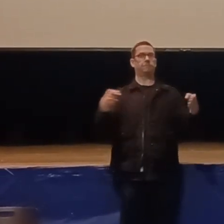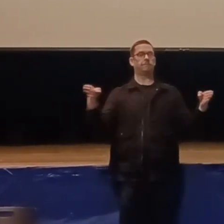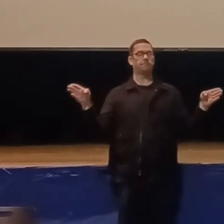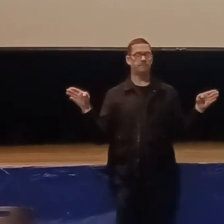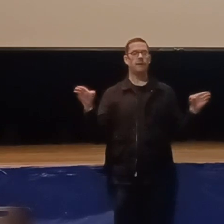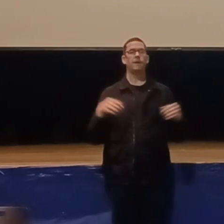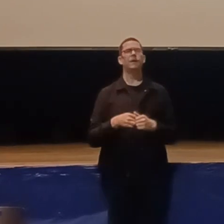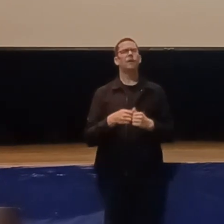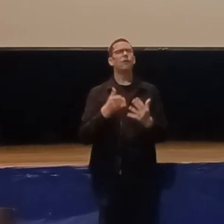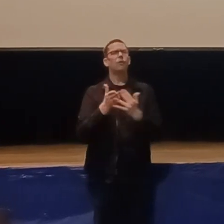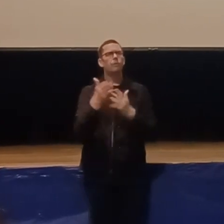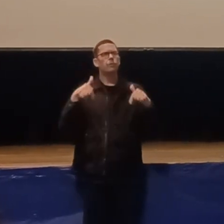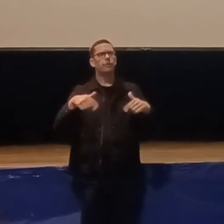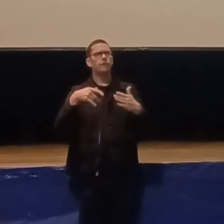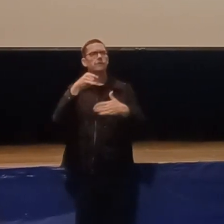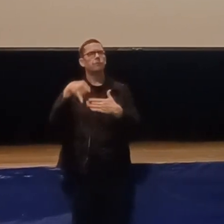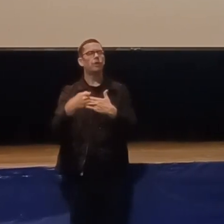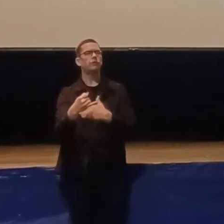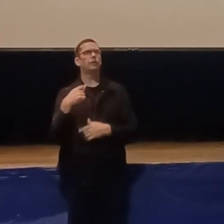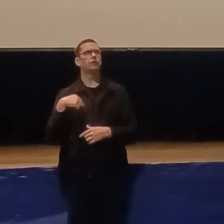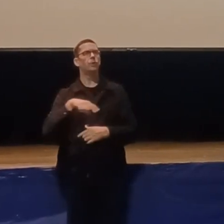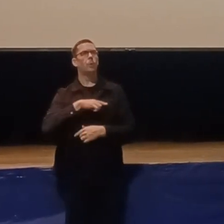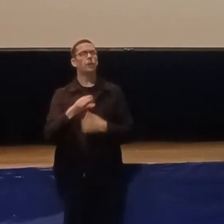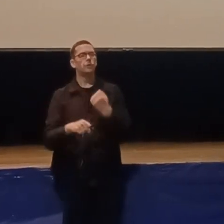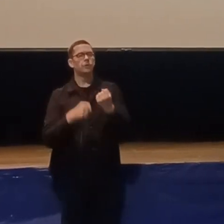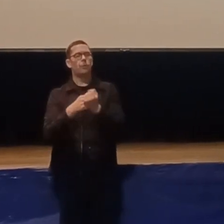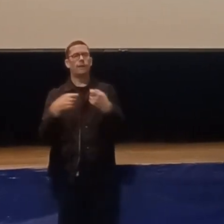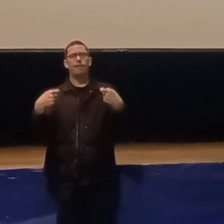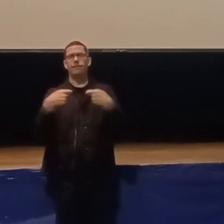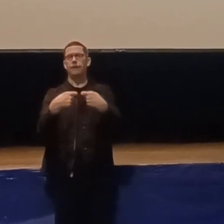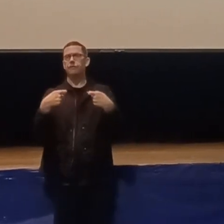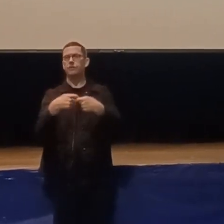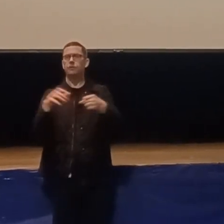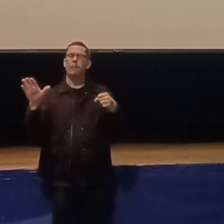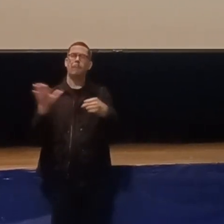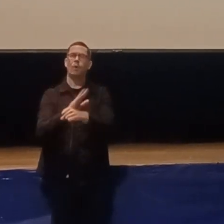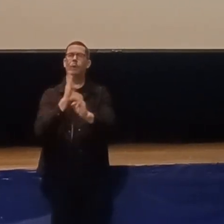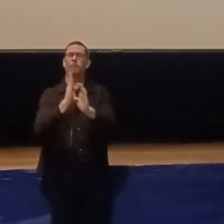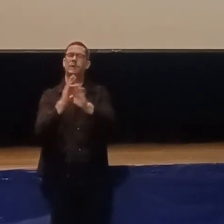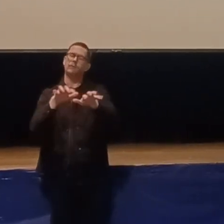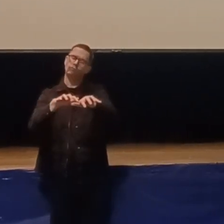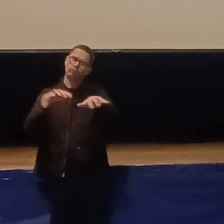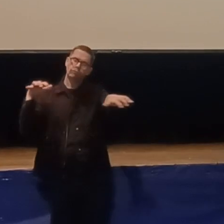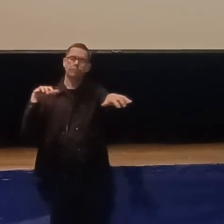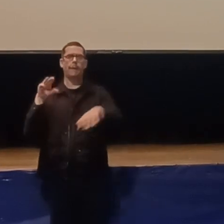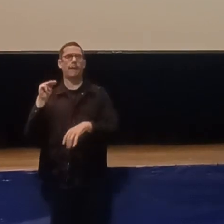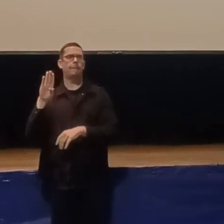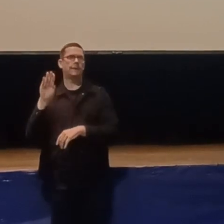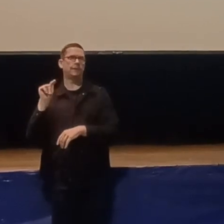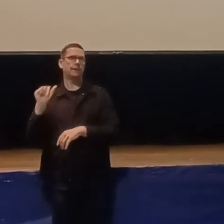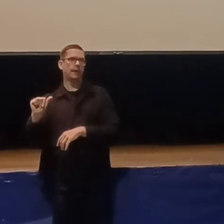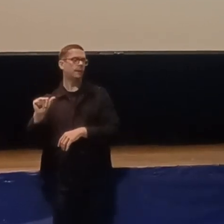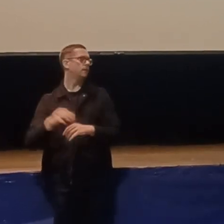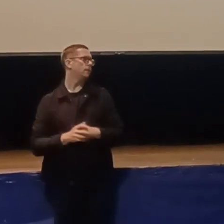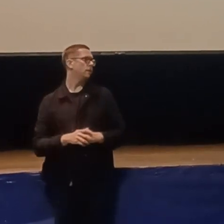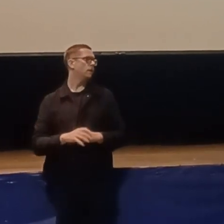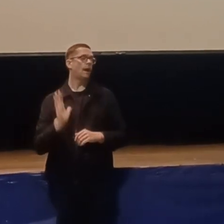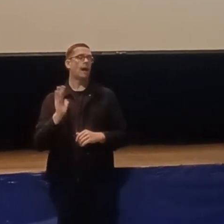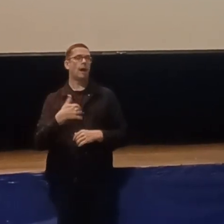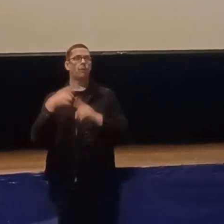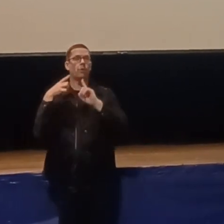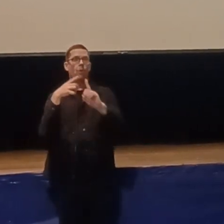this project, we are supporting the electrification of the full bus fleet of the MbTA. And we have a target to electrify all